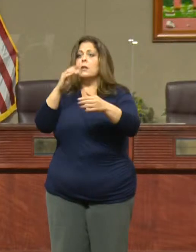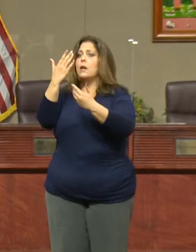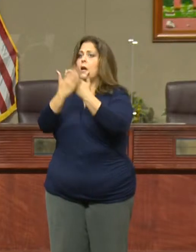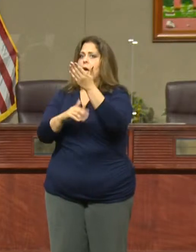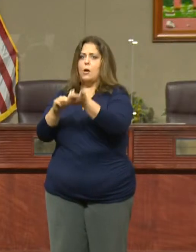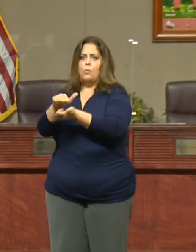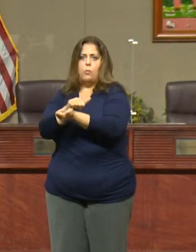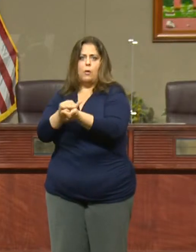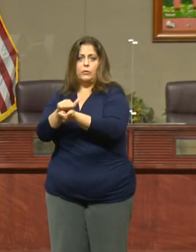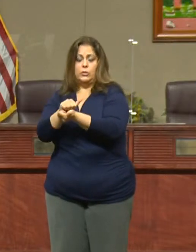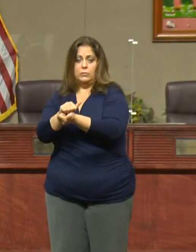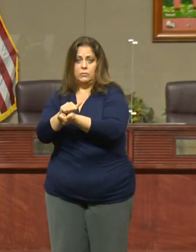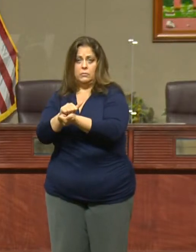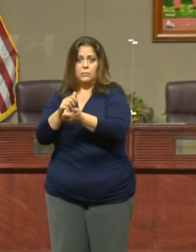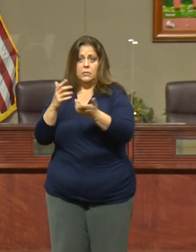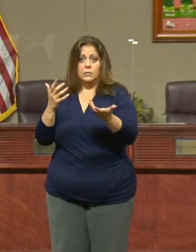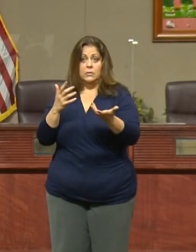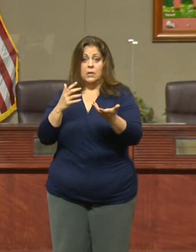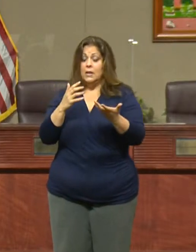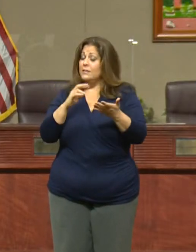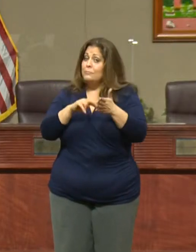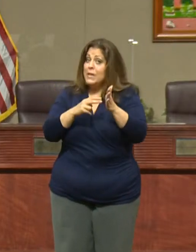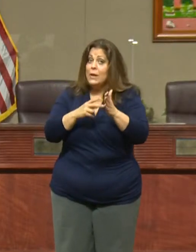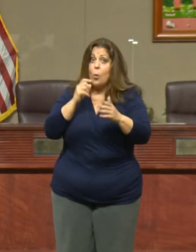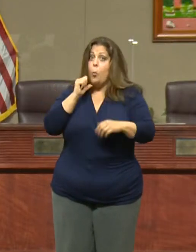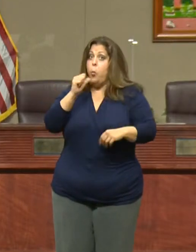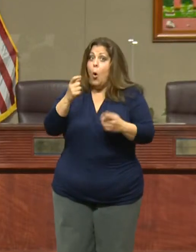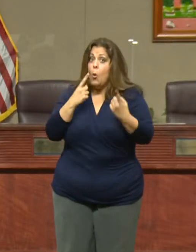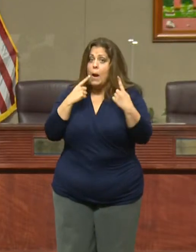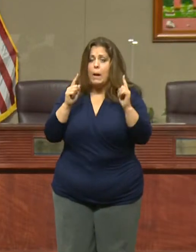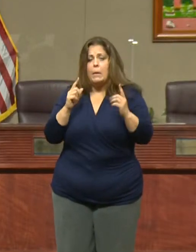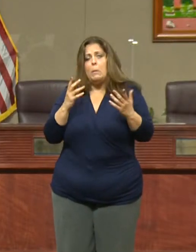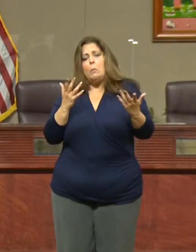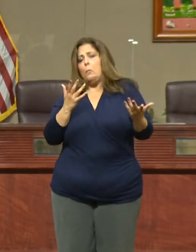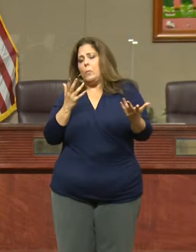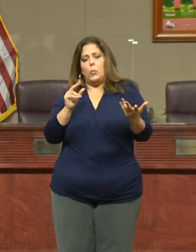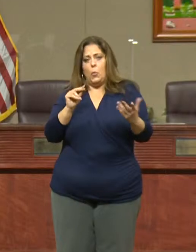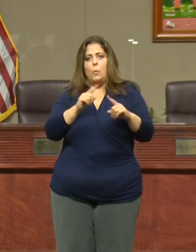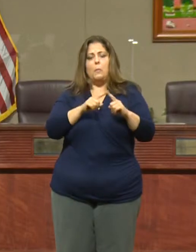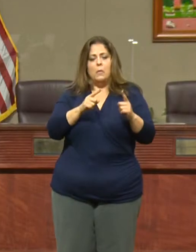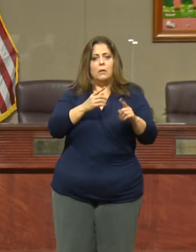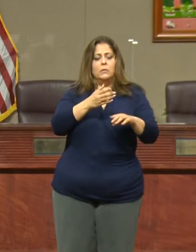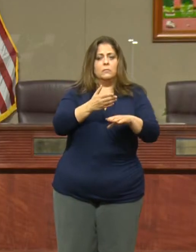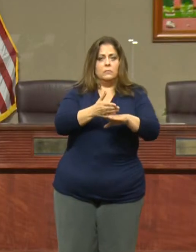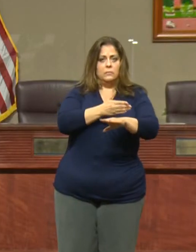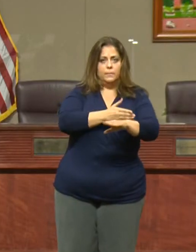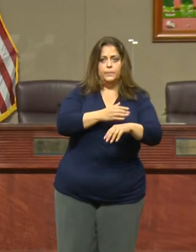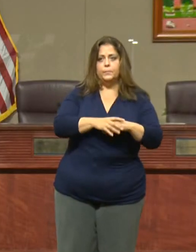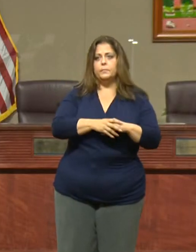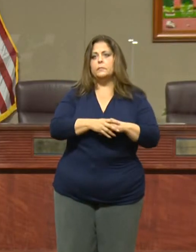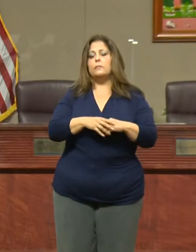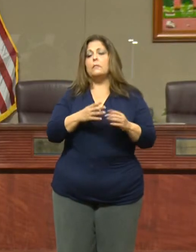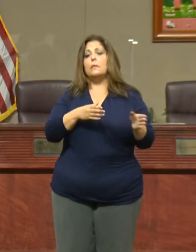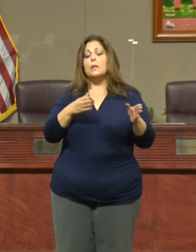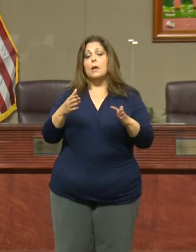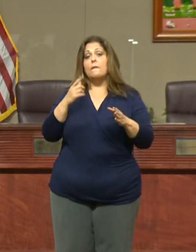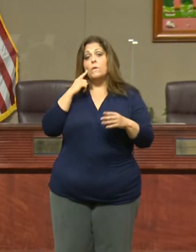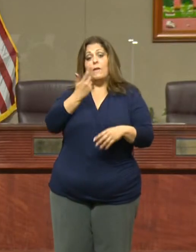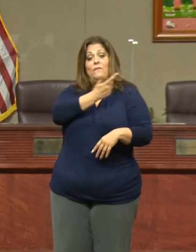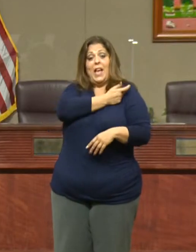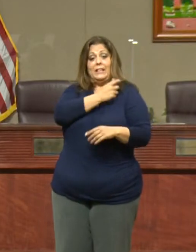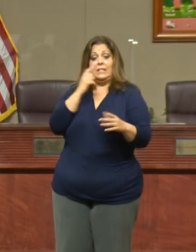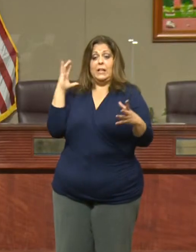That doesn't prevent it from happening. With regard to immunizations, the total number of